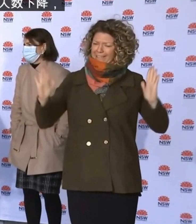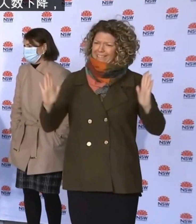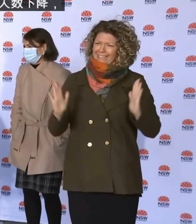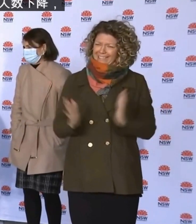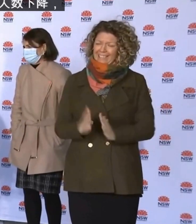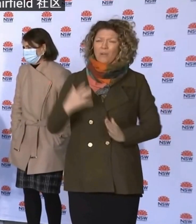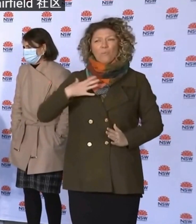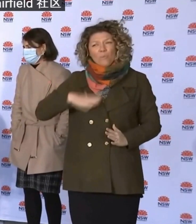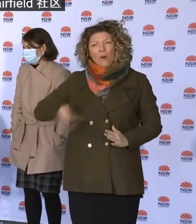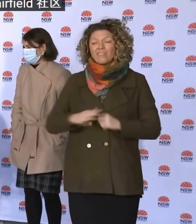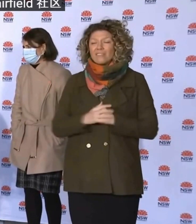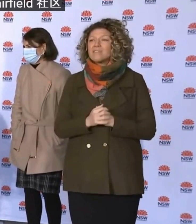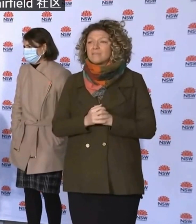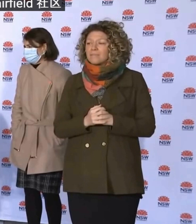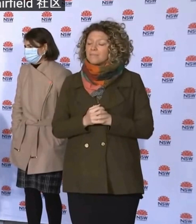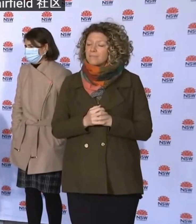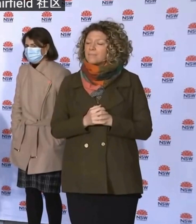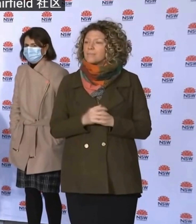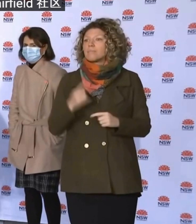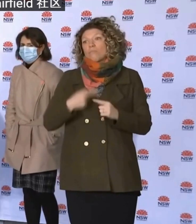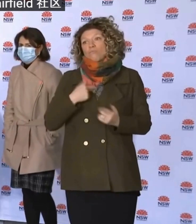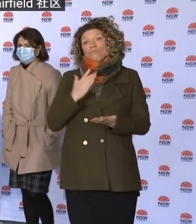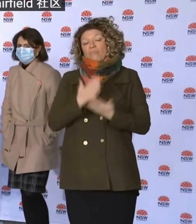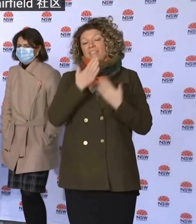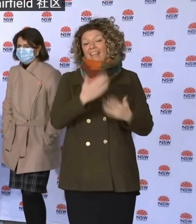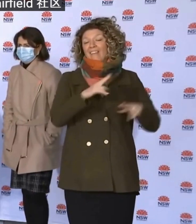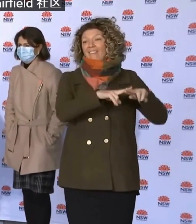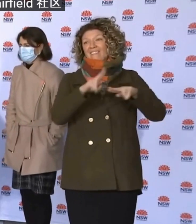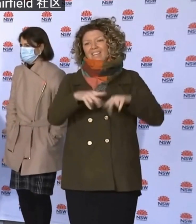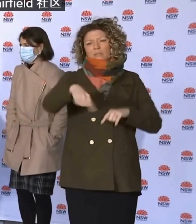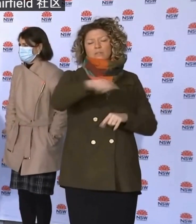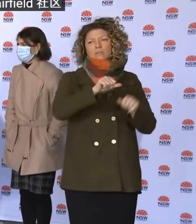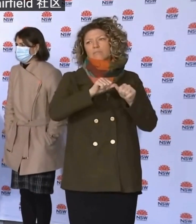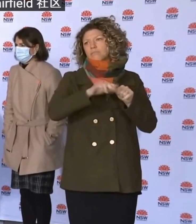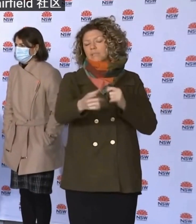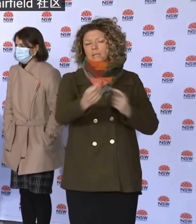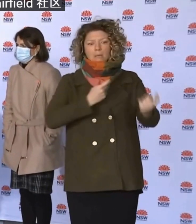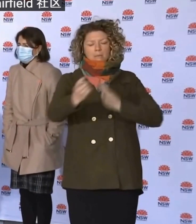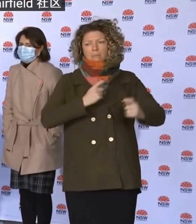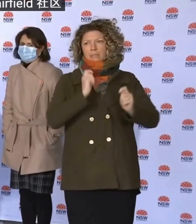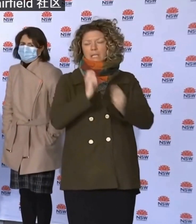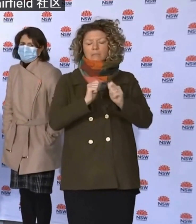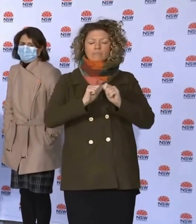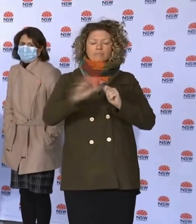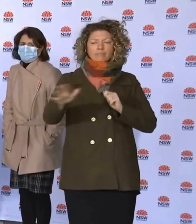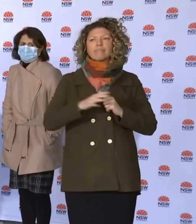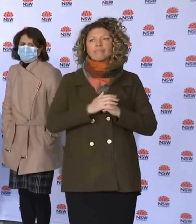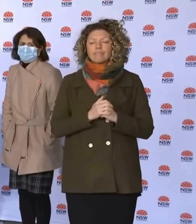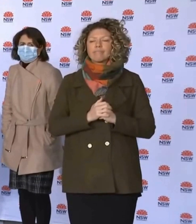community drop. And again, thank the community of Fairfield who has responded to that testing. In the